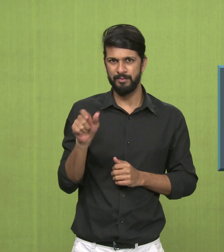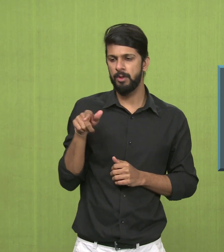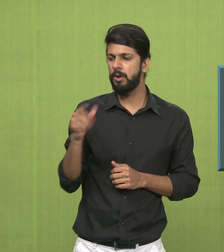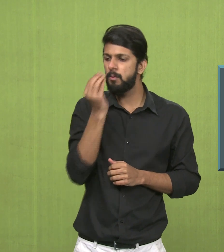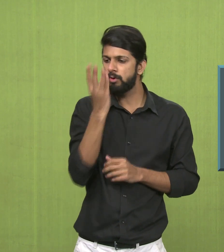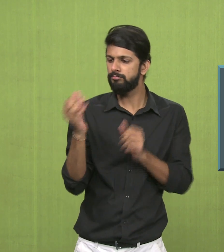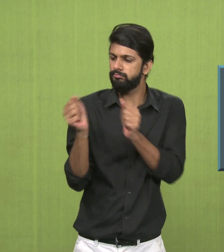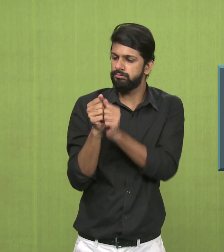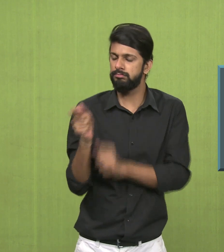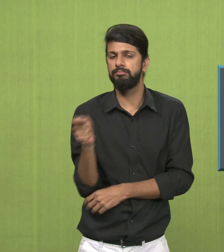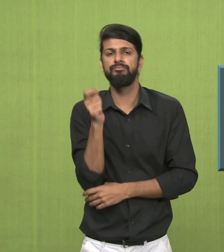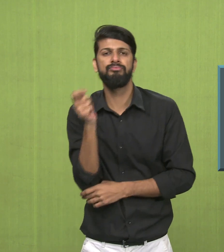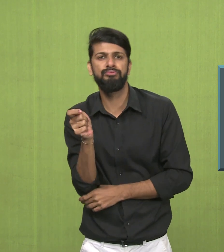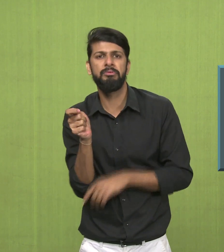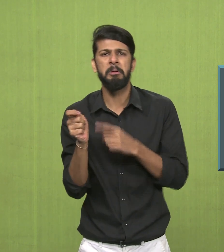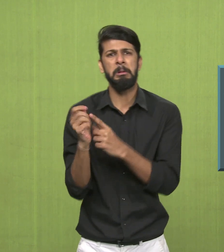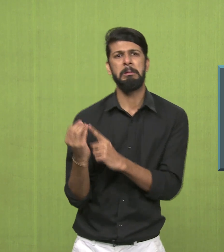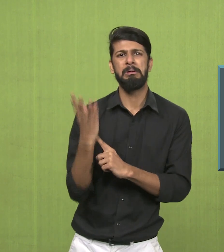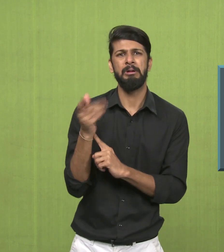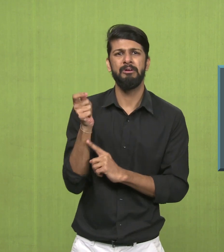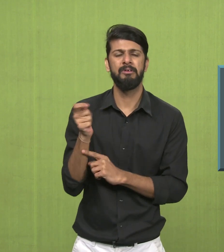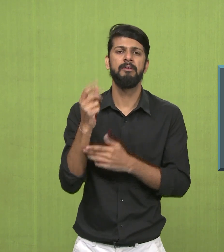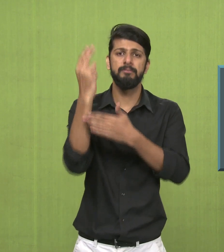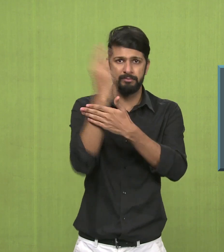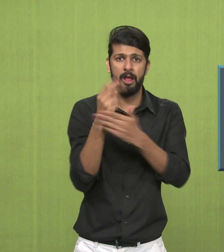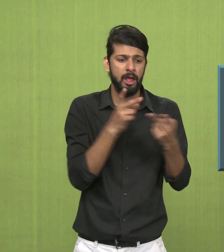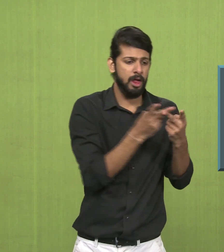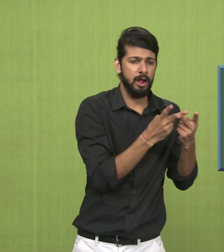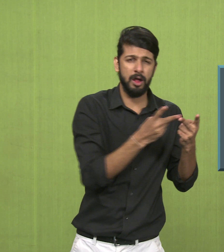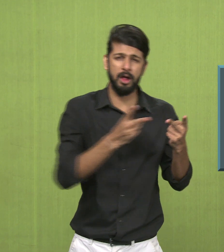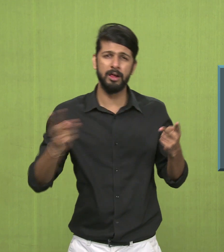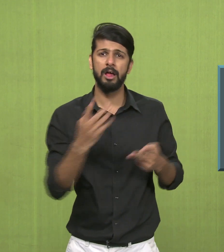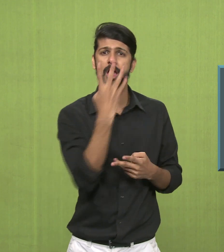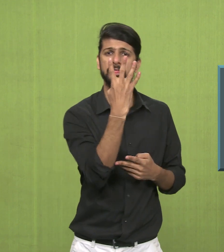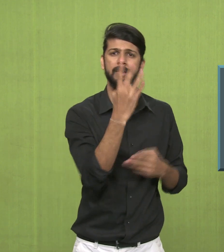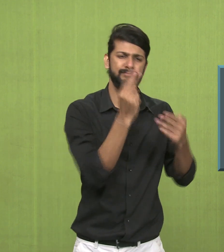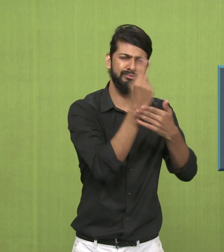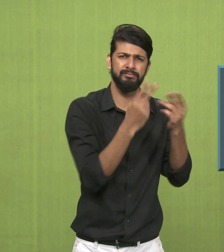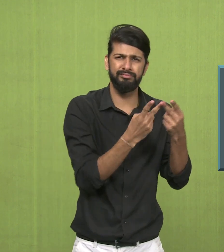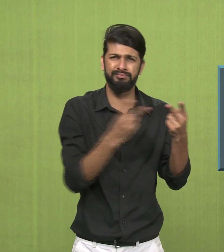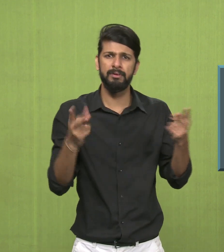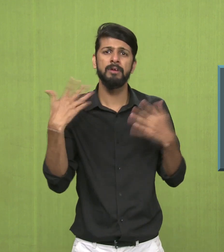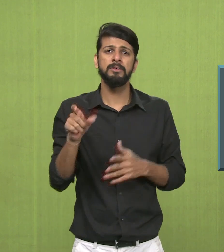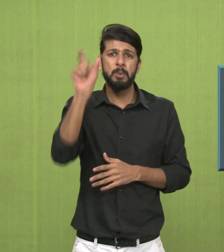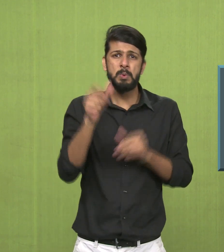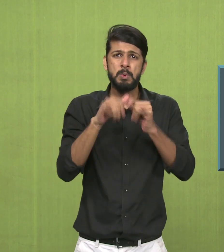and Woman with Sunflowers. These are four of